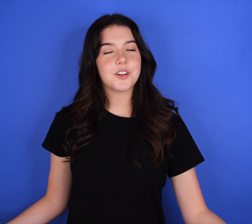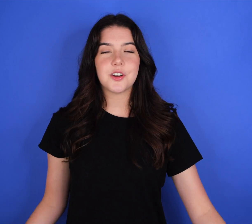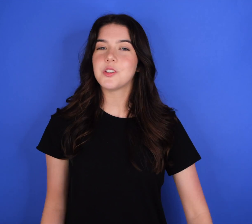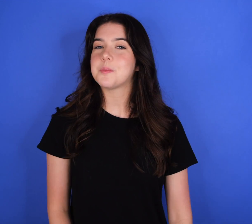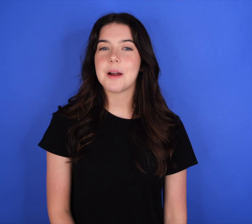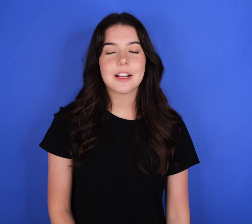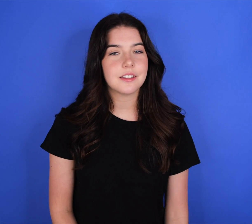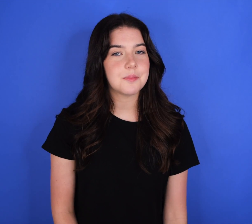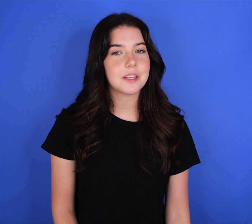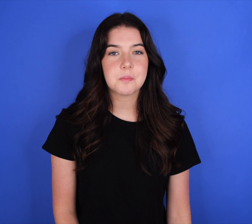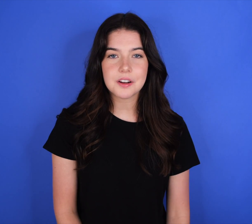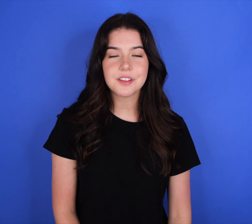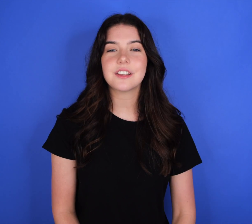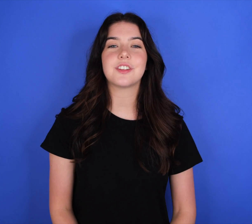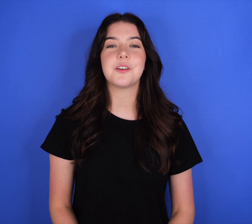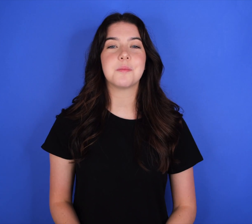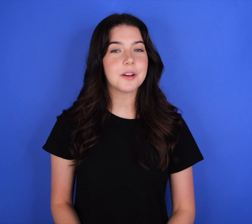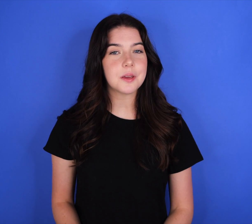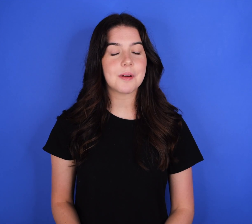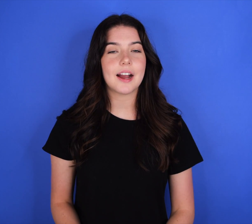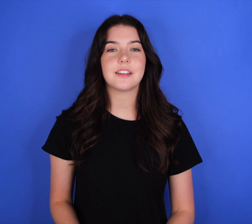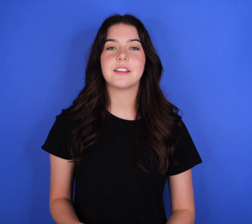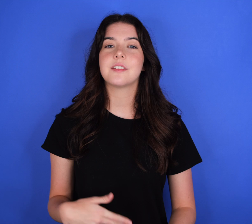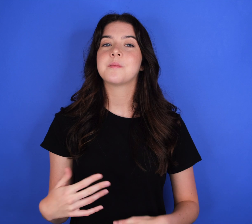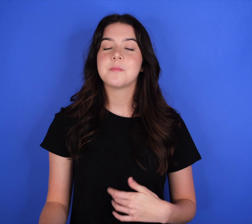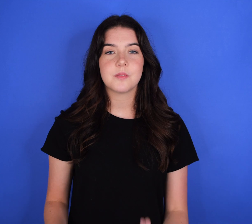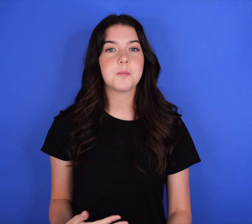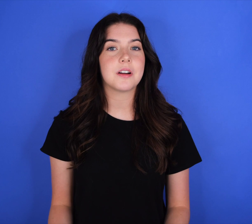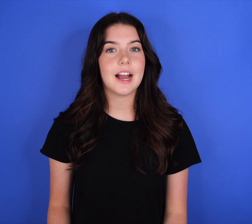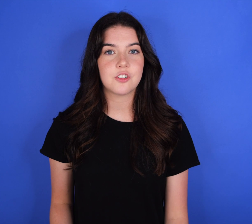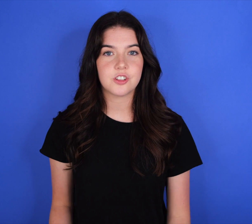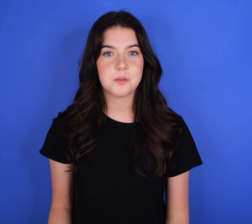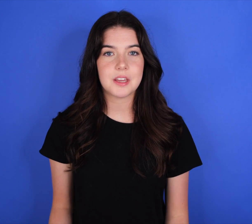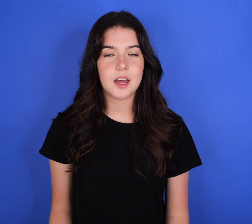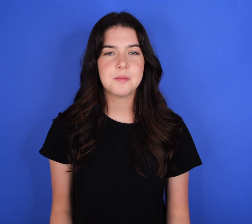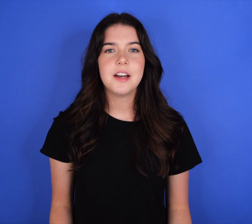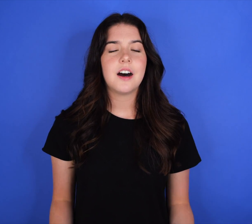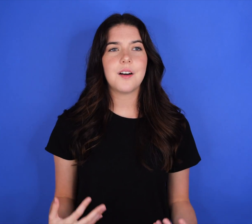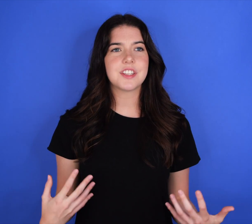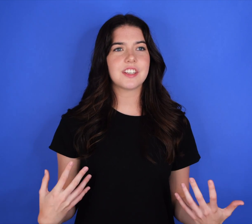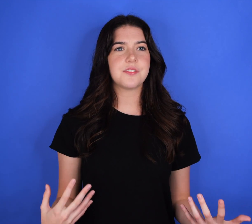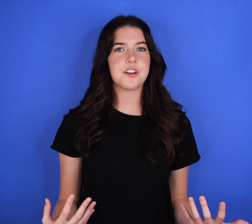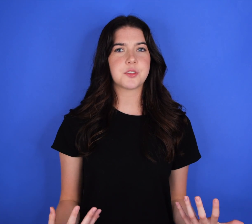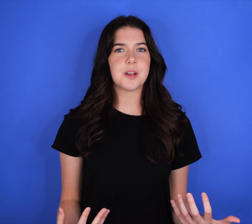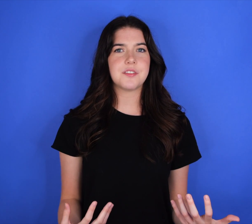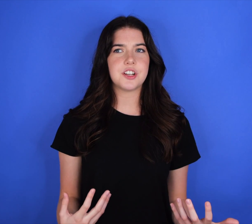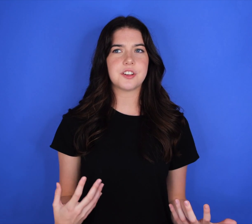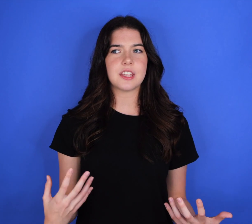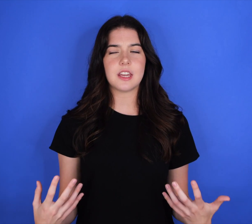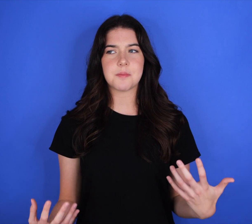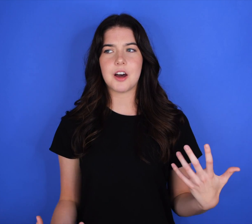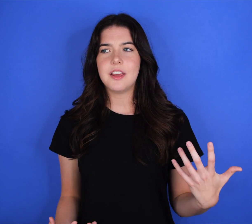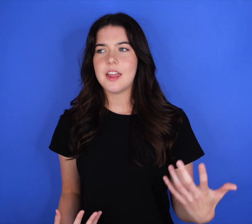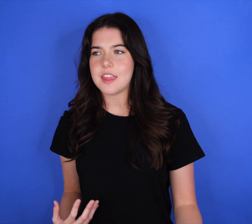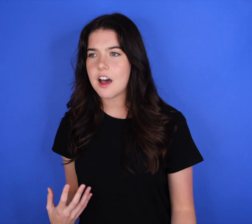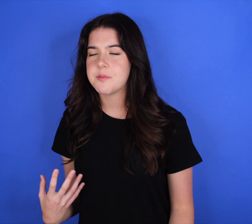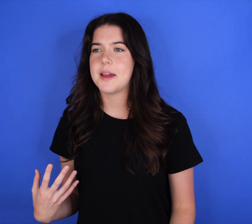knows practice makes perfect, so the more that you practice, the more natural it'll become. Obviously, at first, whenever you're thinking about the alphabet and